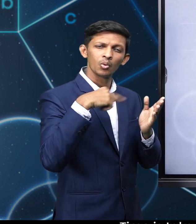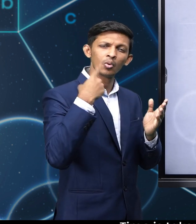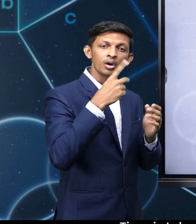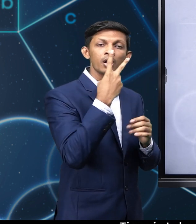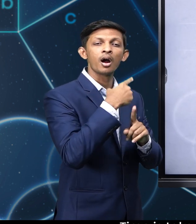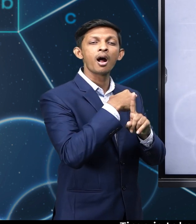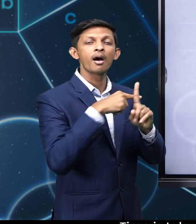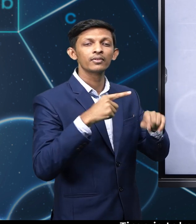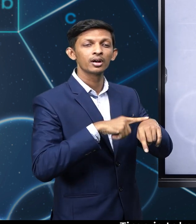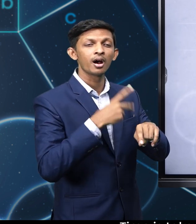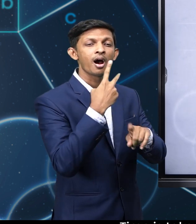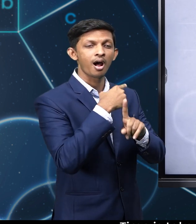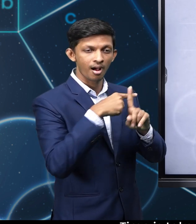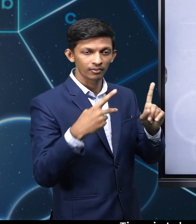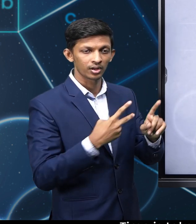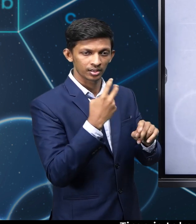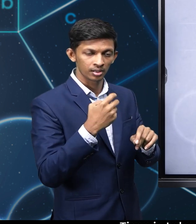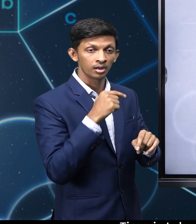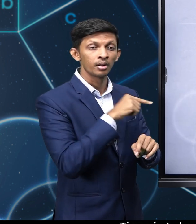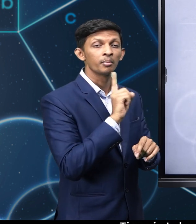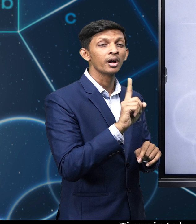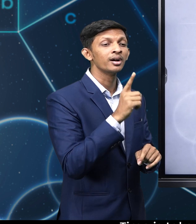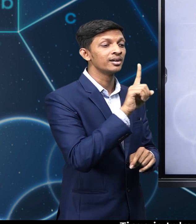km as given is equal to 2 hours 30 minutes,